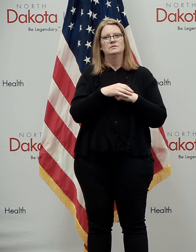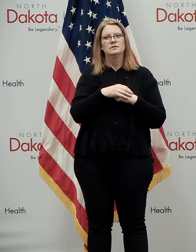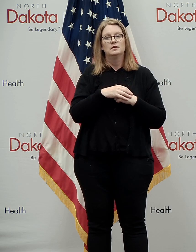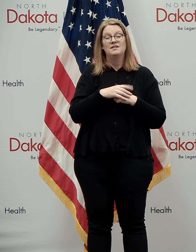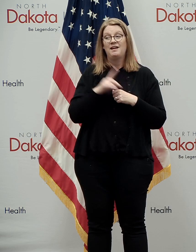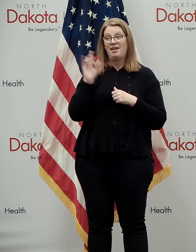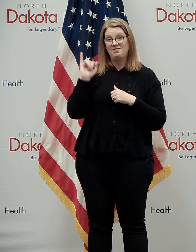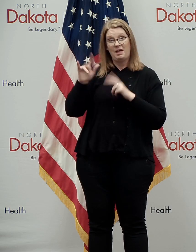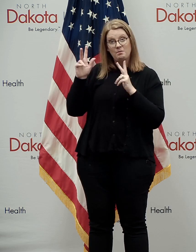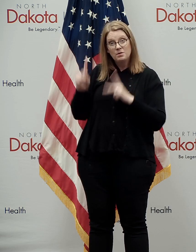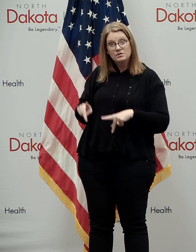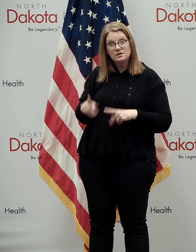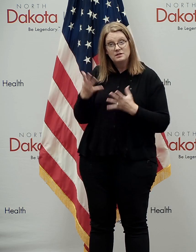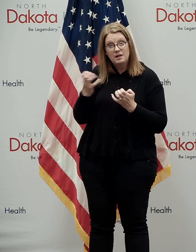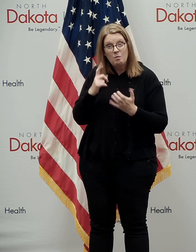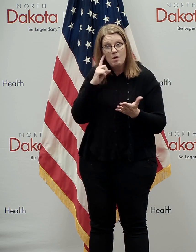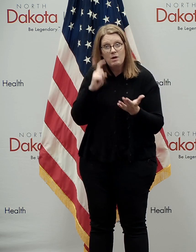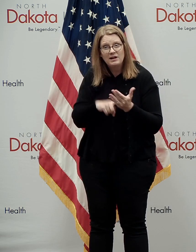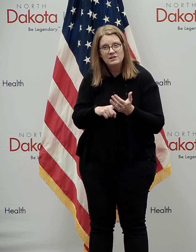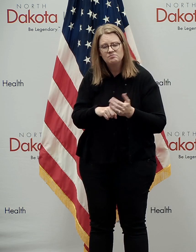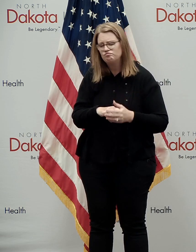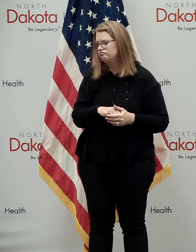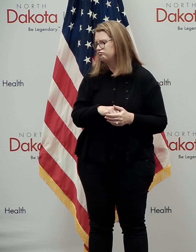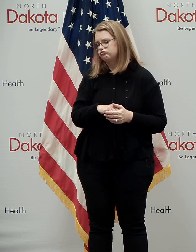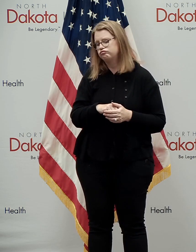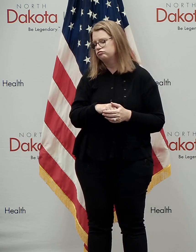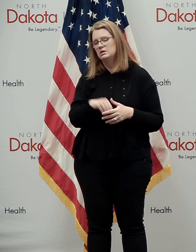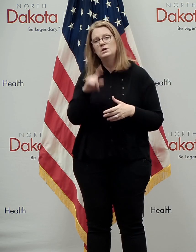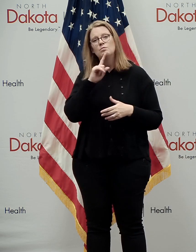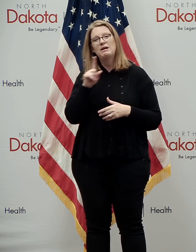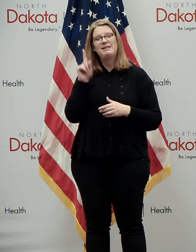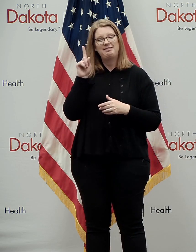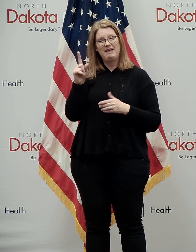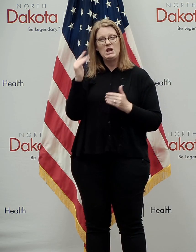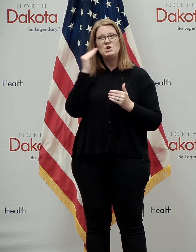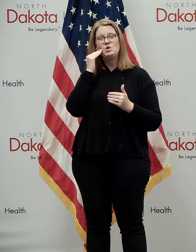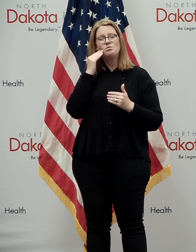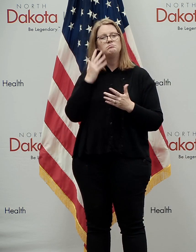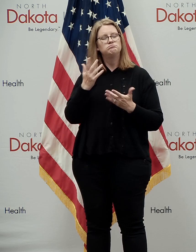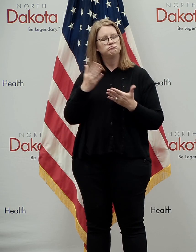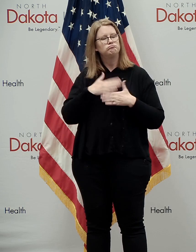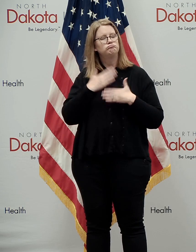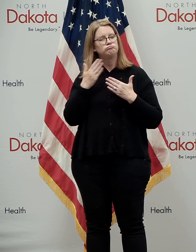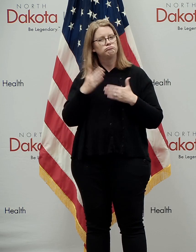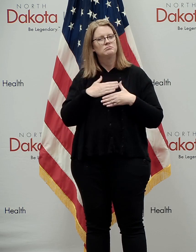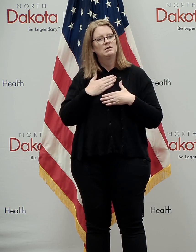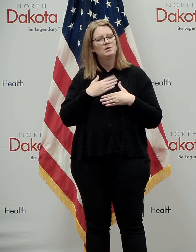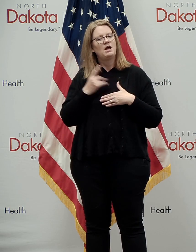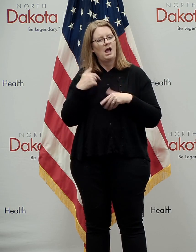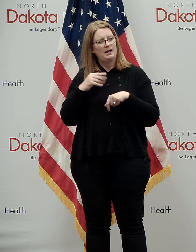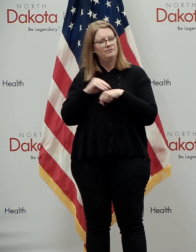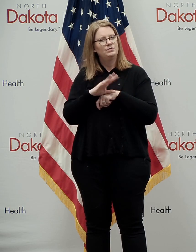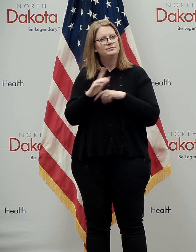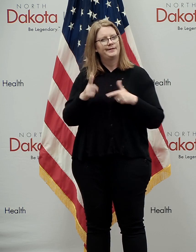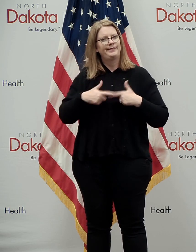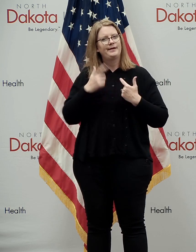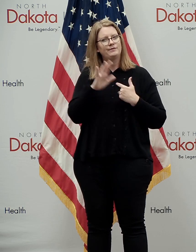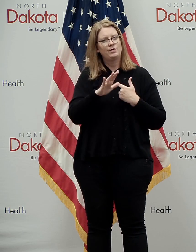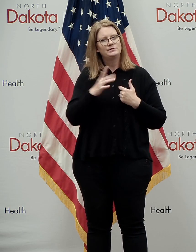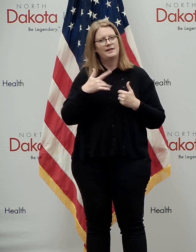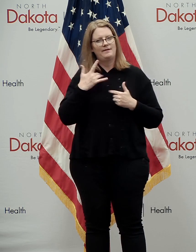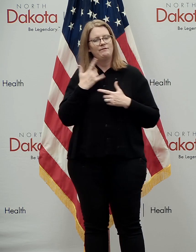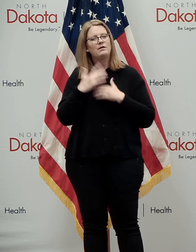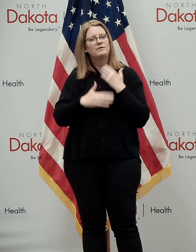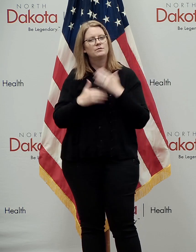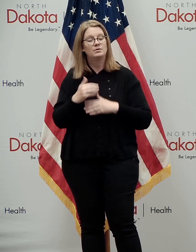no recognition other than their deed, other than the joy of knowing that by their hand, another's life had been made better. During the